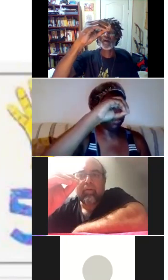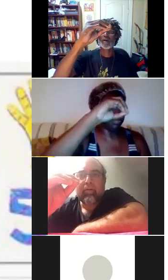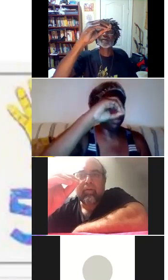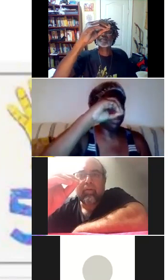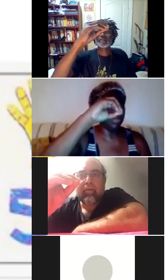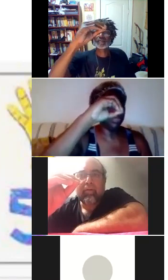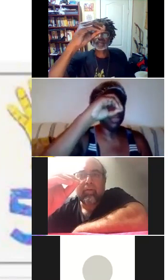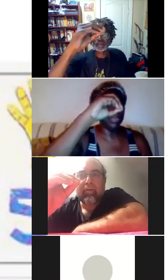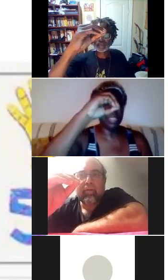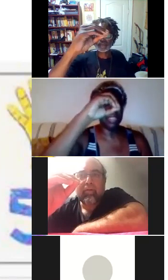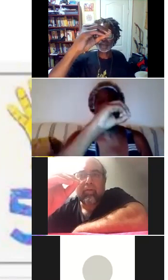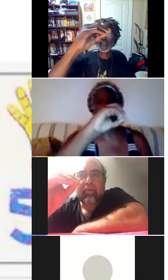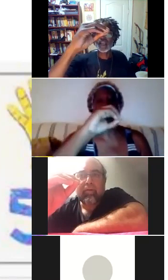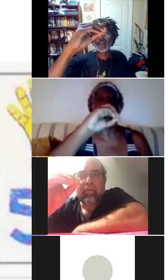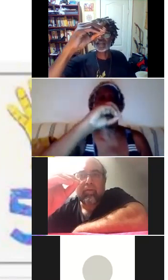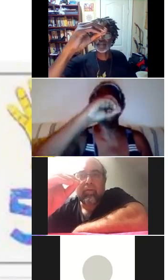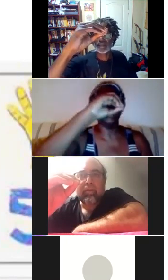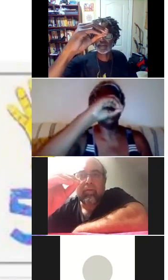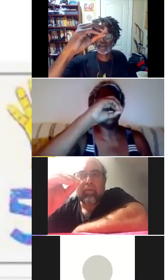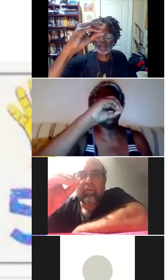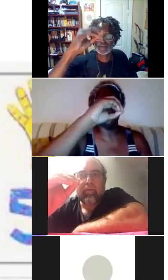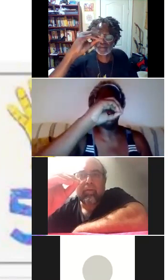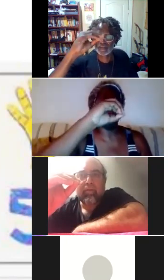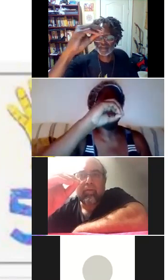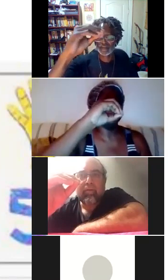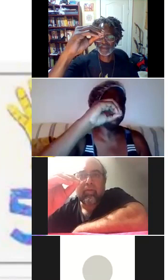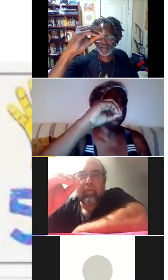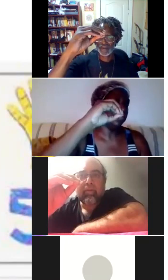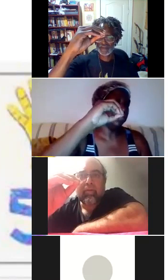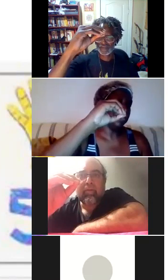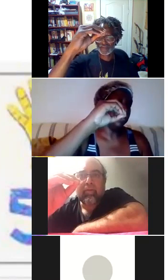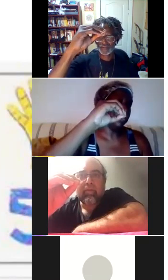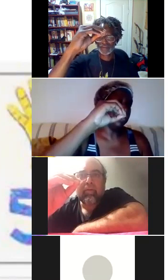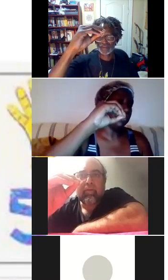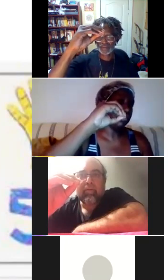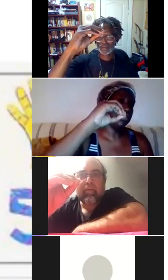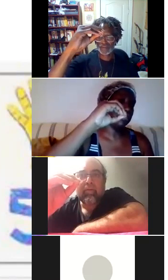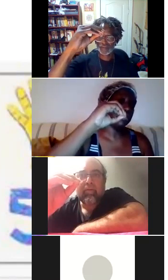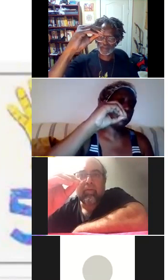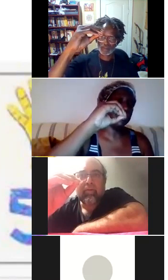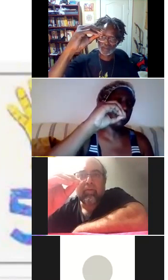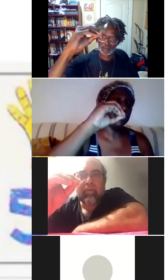Yeah. Sorry about that. This is 0. 0.